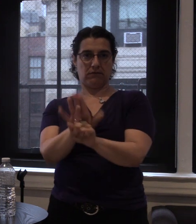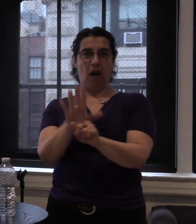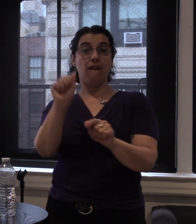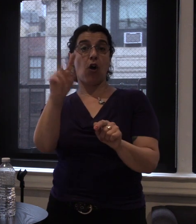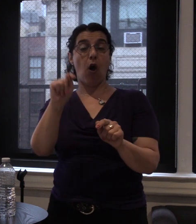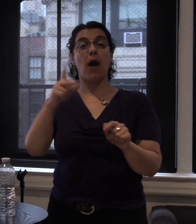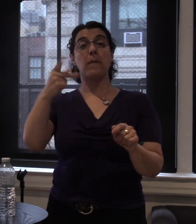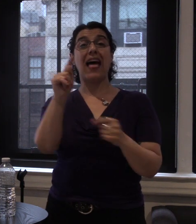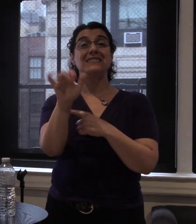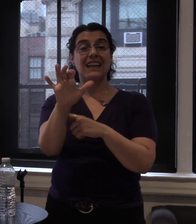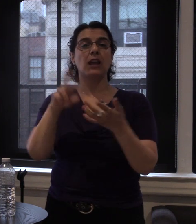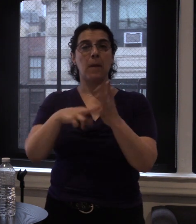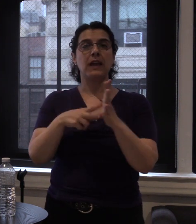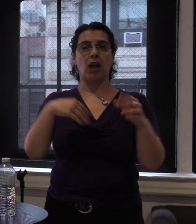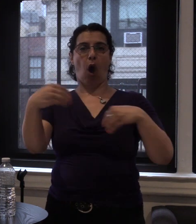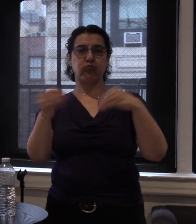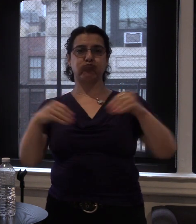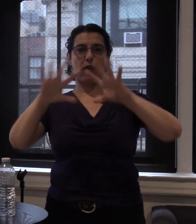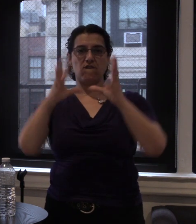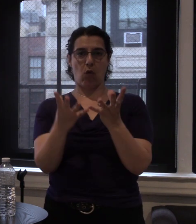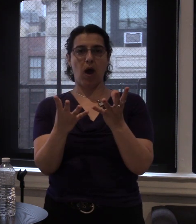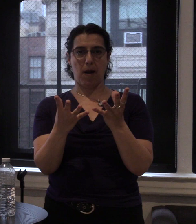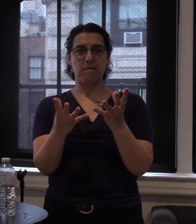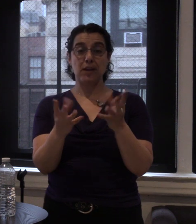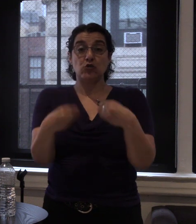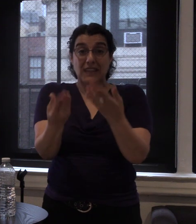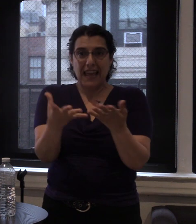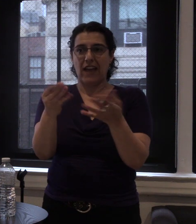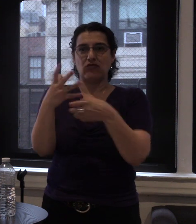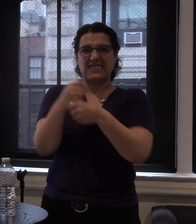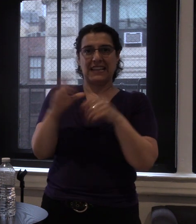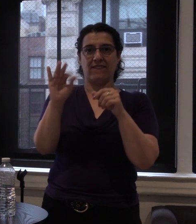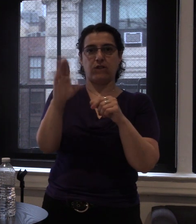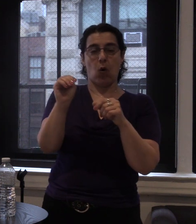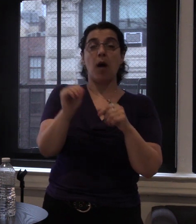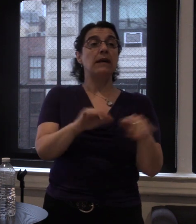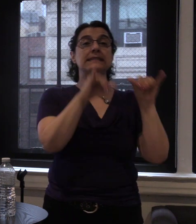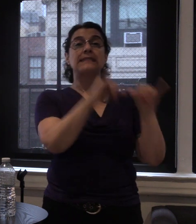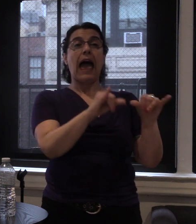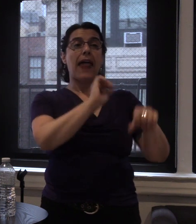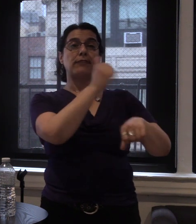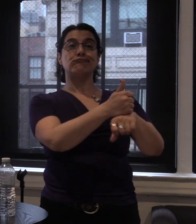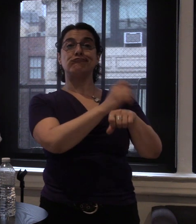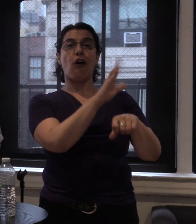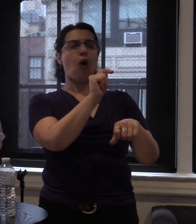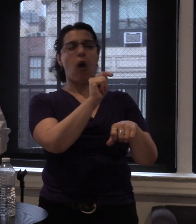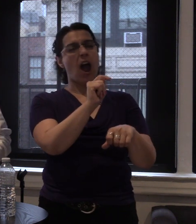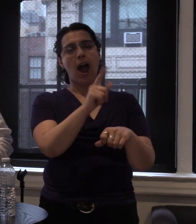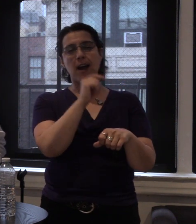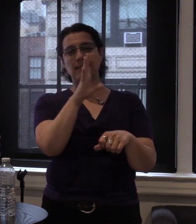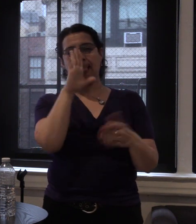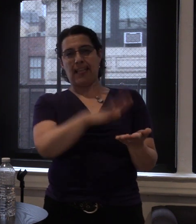mean to give form and receive form. So I'm not so interested in static forms of art, but this plastic nature of